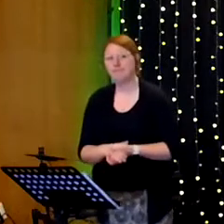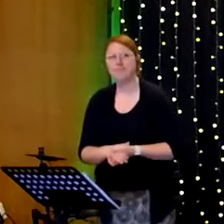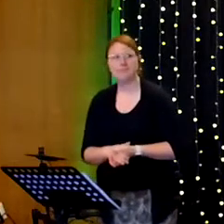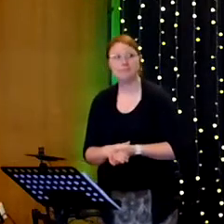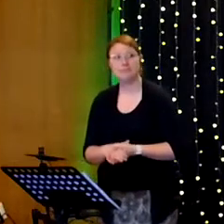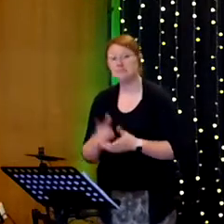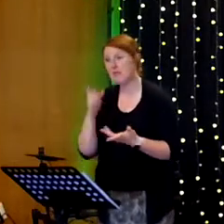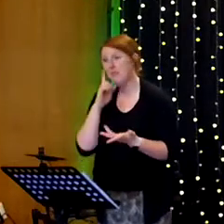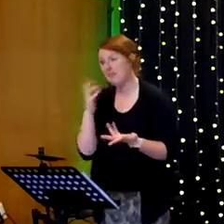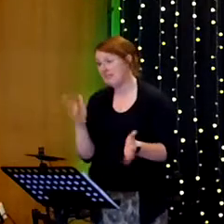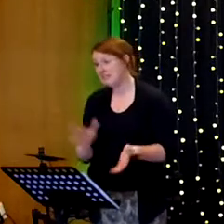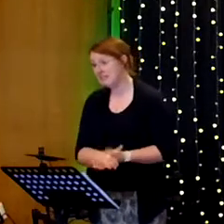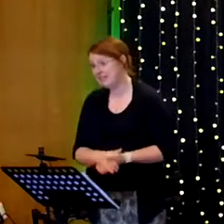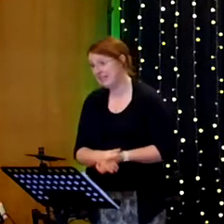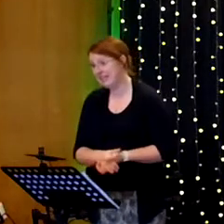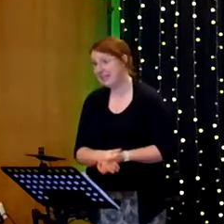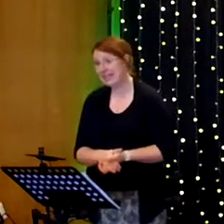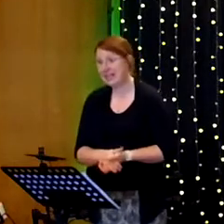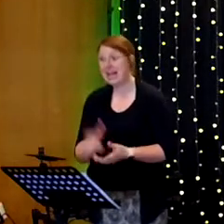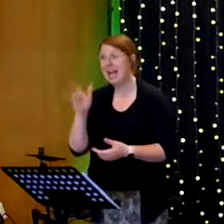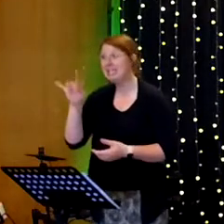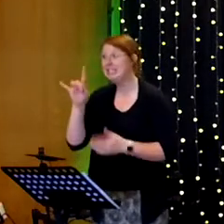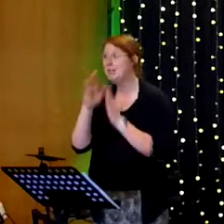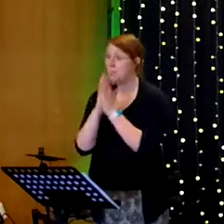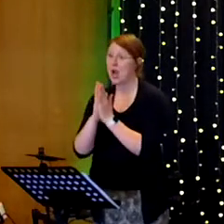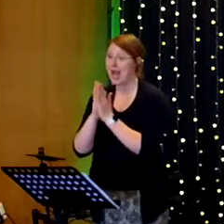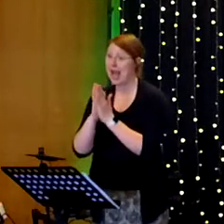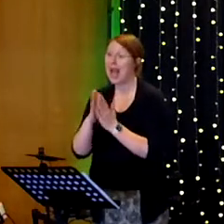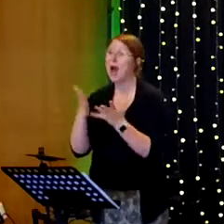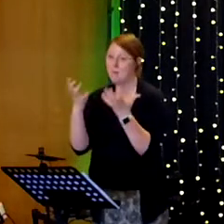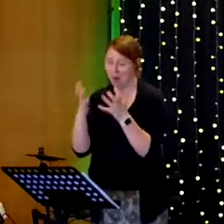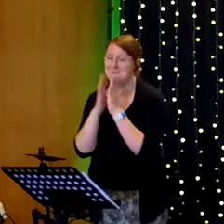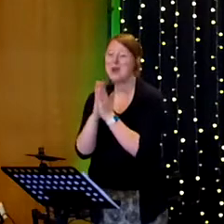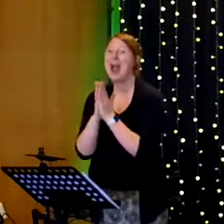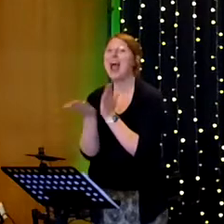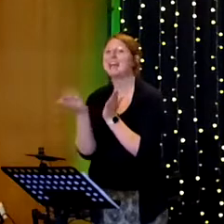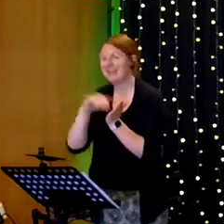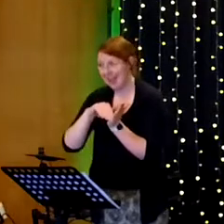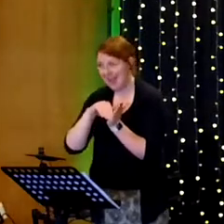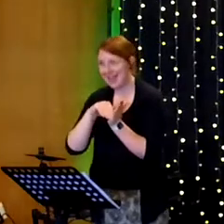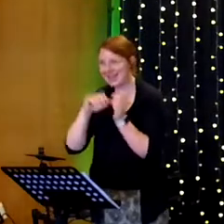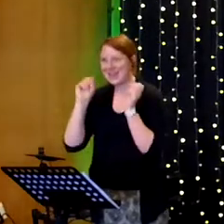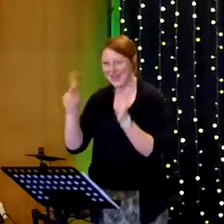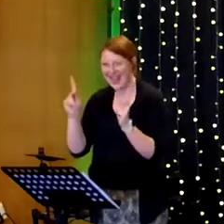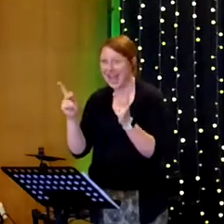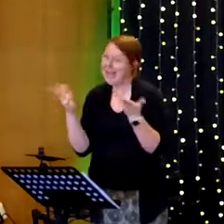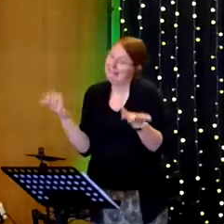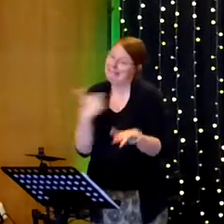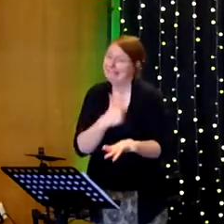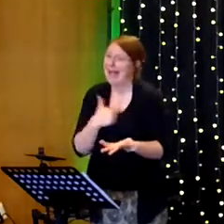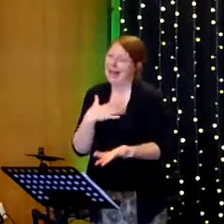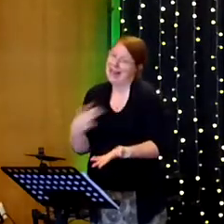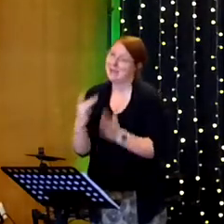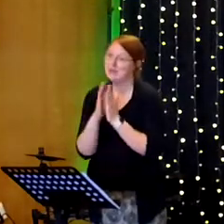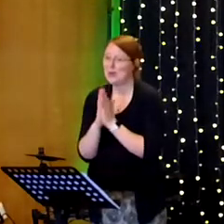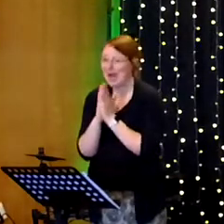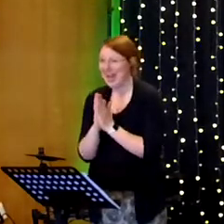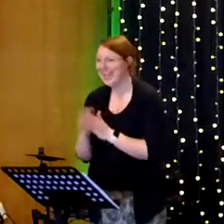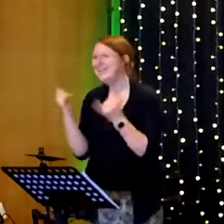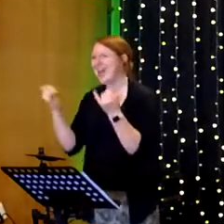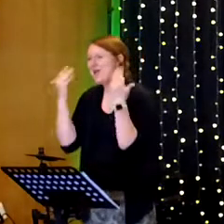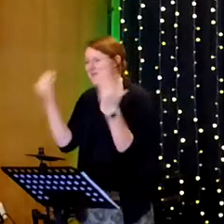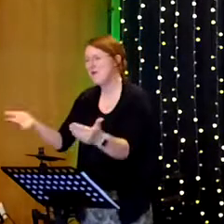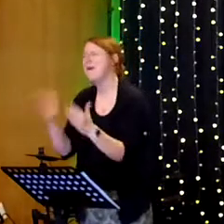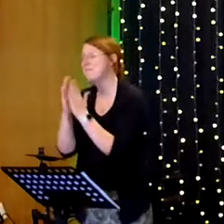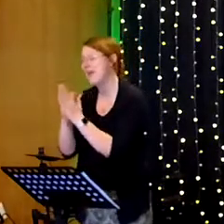think that's pretty much it. And I did pray, but I'm going to pray again because that's what I do when I end. I don't know what to tell you. So if I could have you guys bow your heads and close